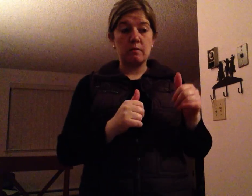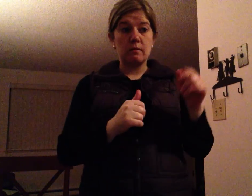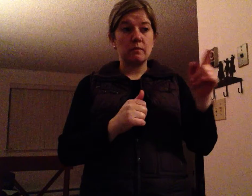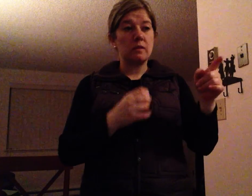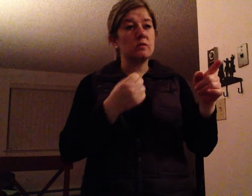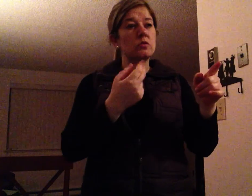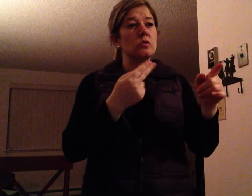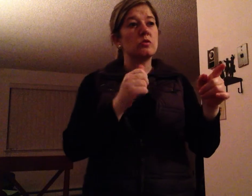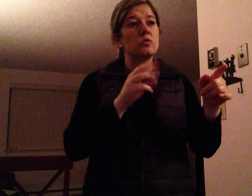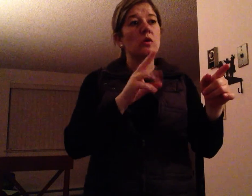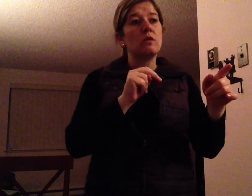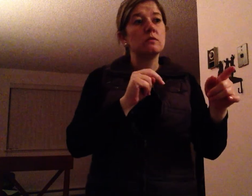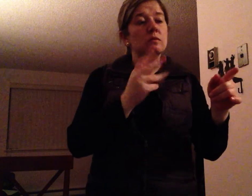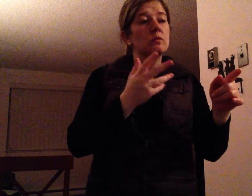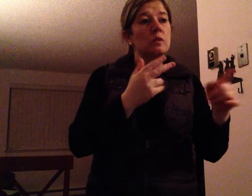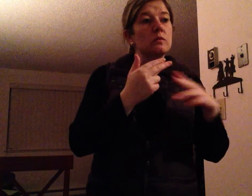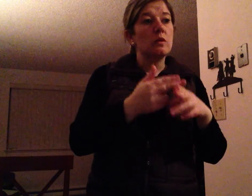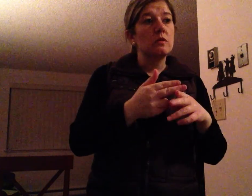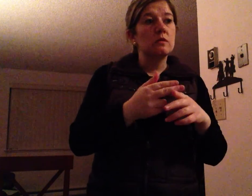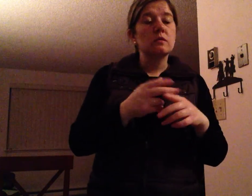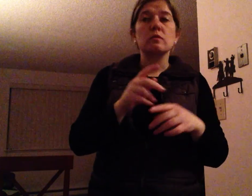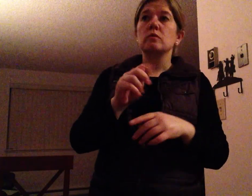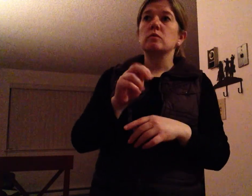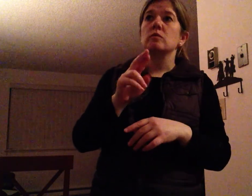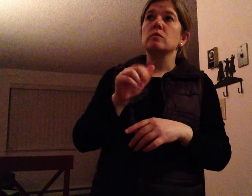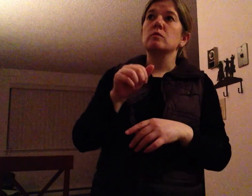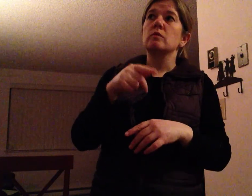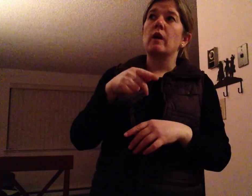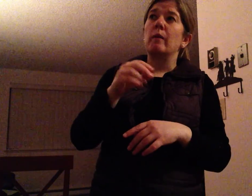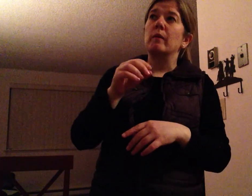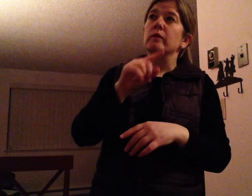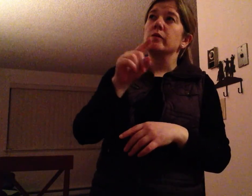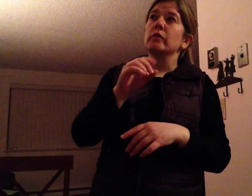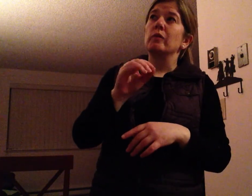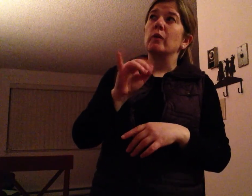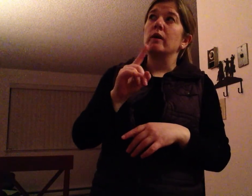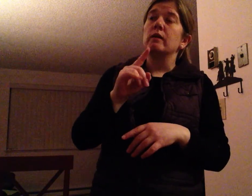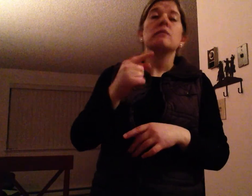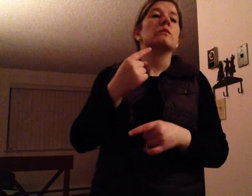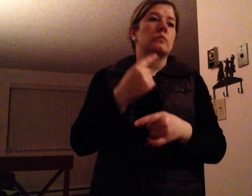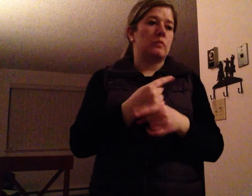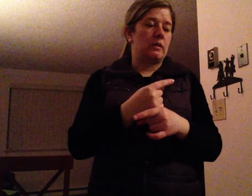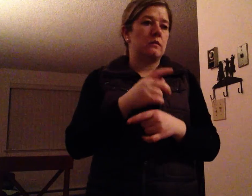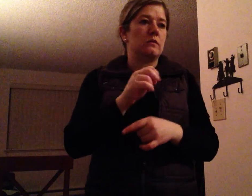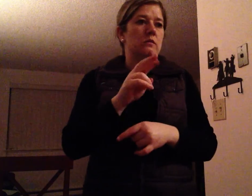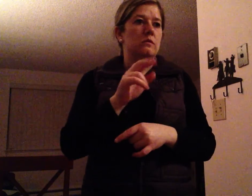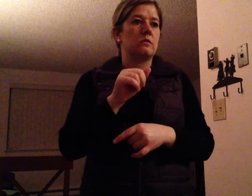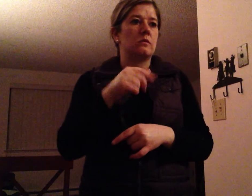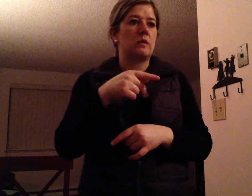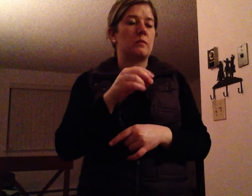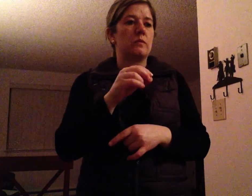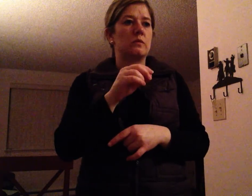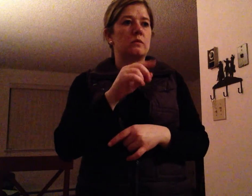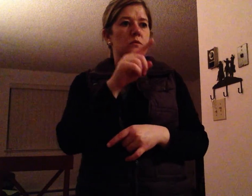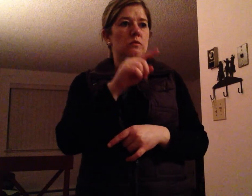It's a trapezoid. Look at this. We have 2 what kind of sides? 2 what kind? Are these 2 sides